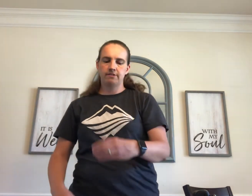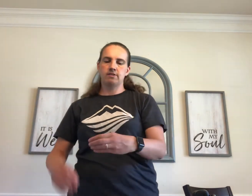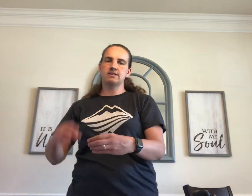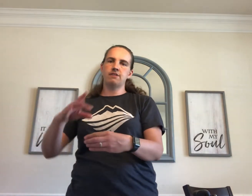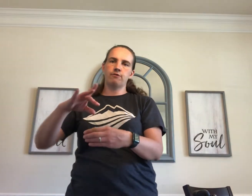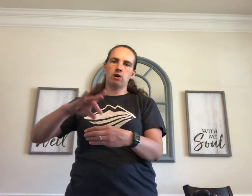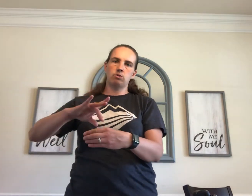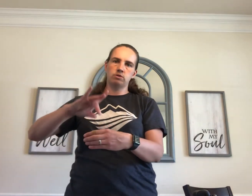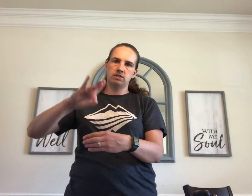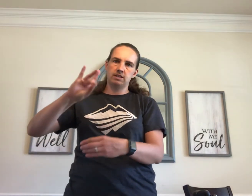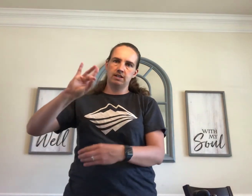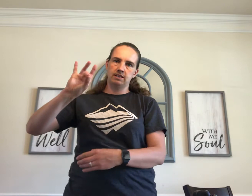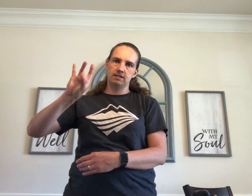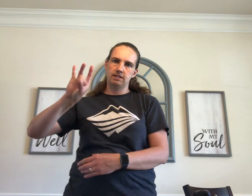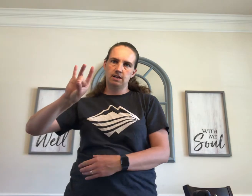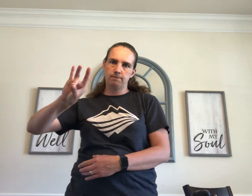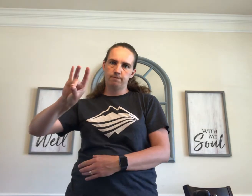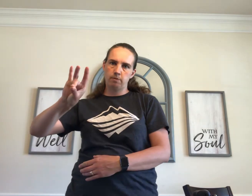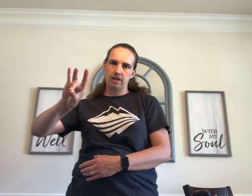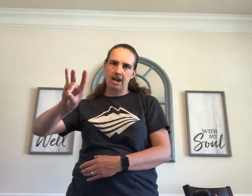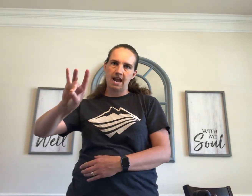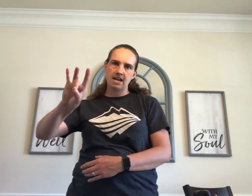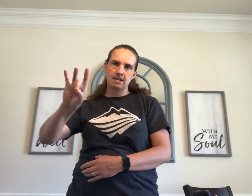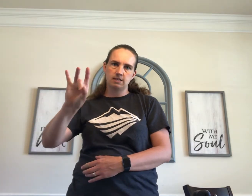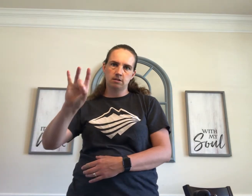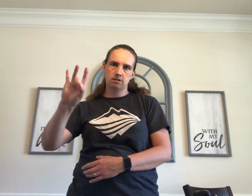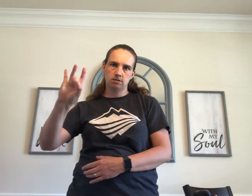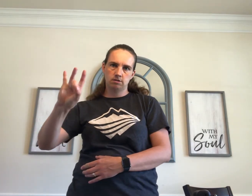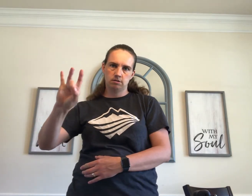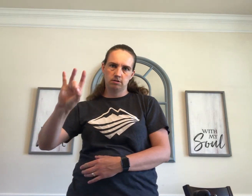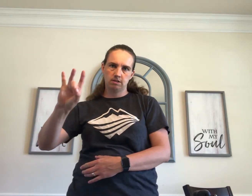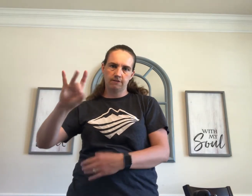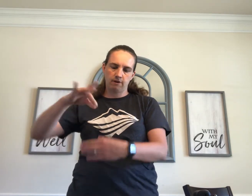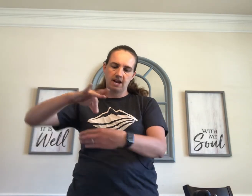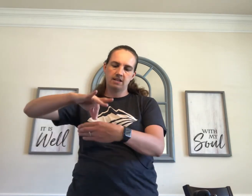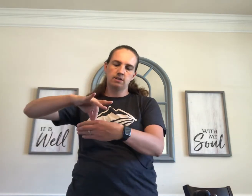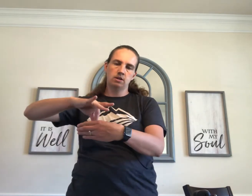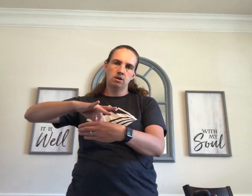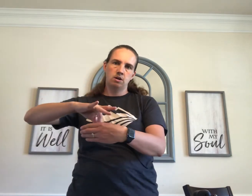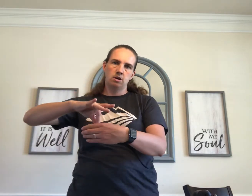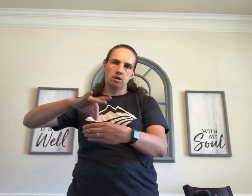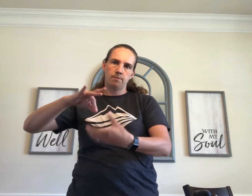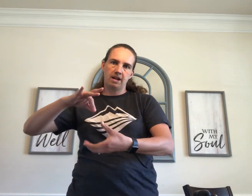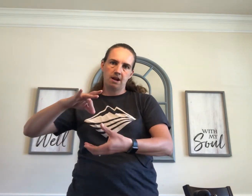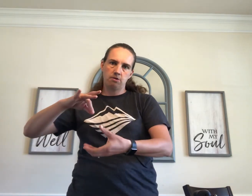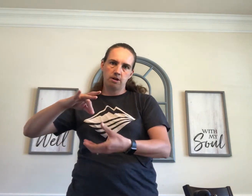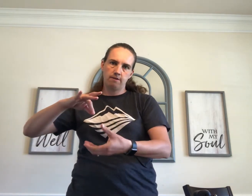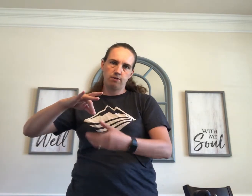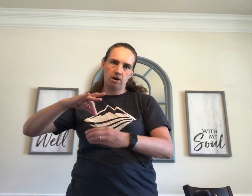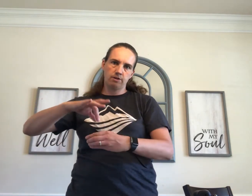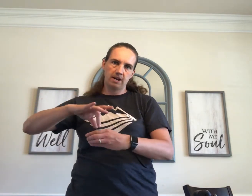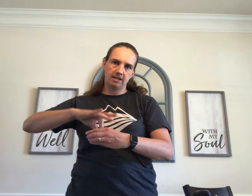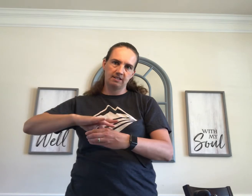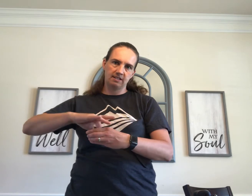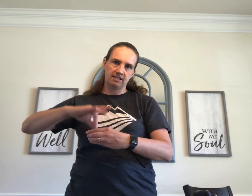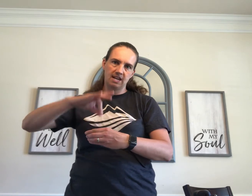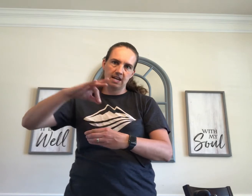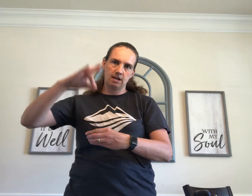the sign for ghost is, remember that 8, sign for 8. Coming out of your other hand is a C,